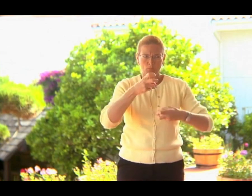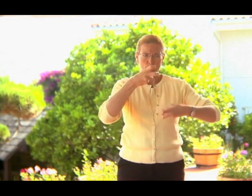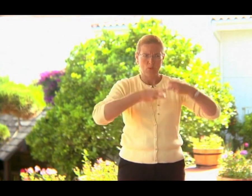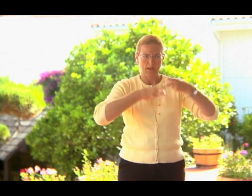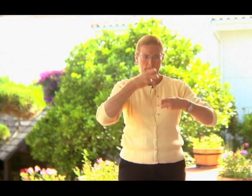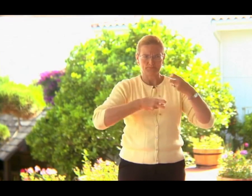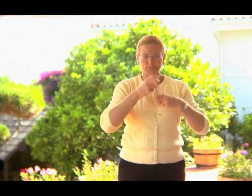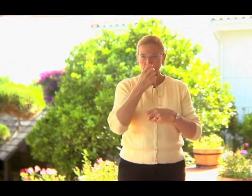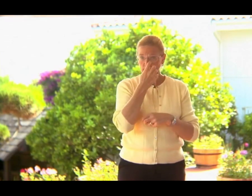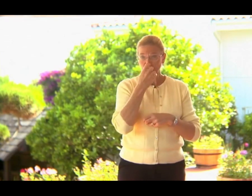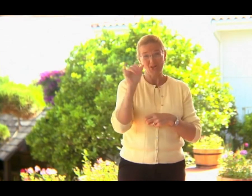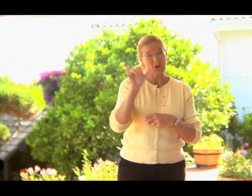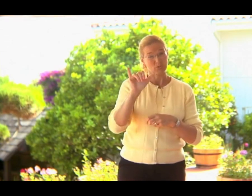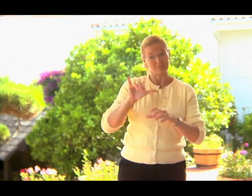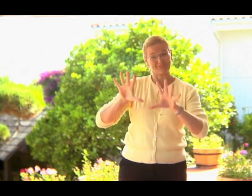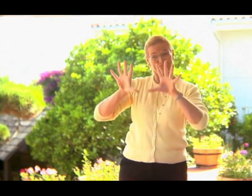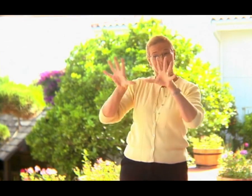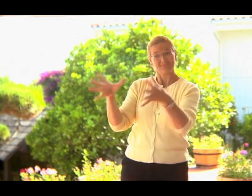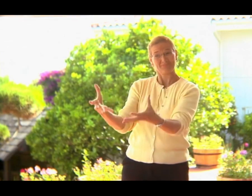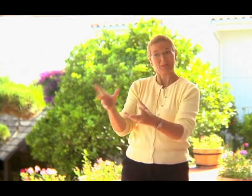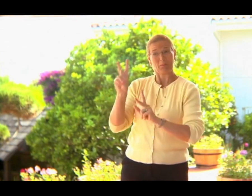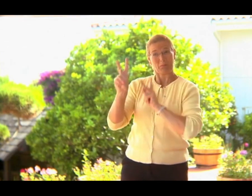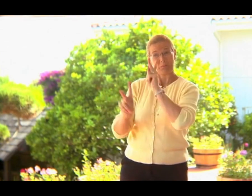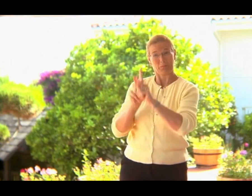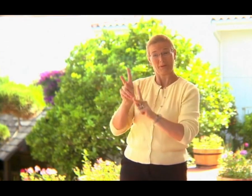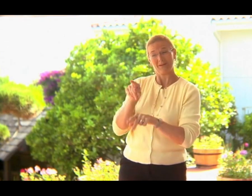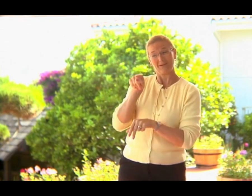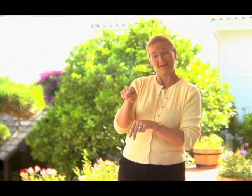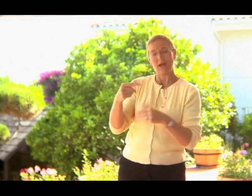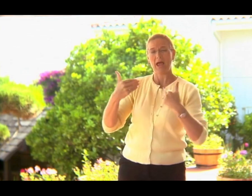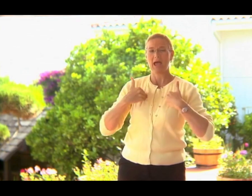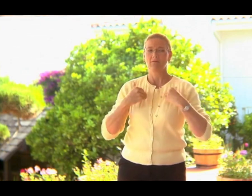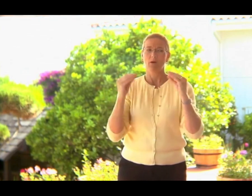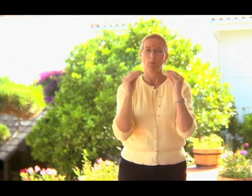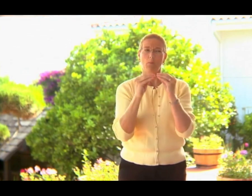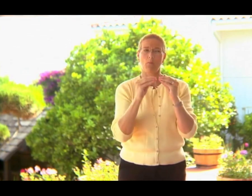to make sure there are no worrisome moles on anyone's body.